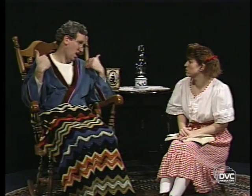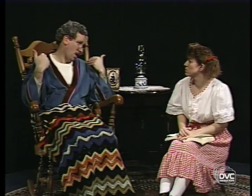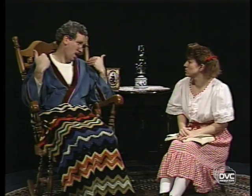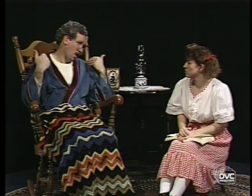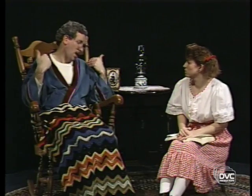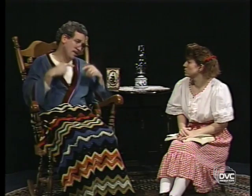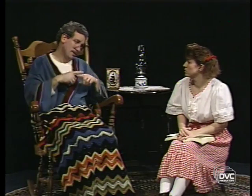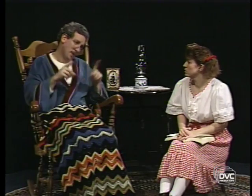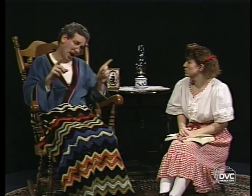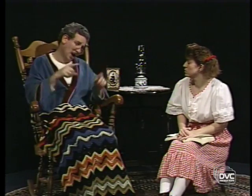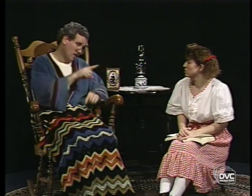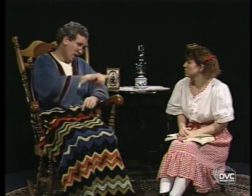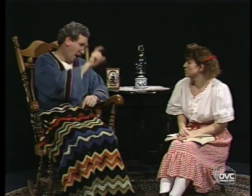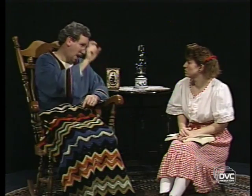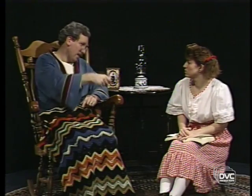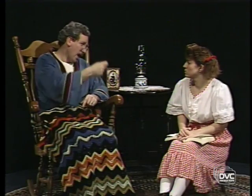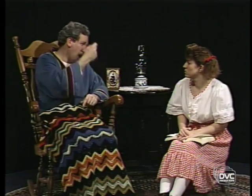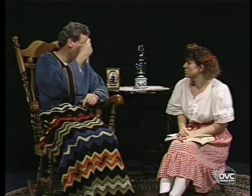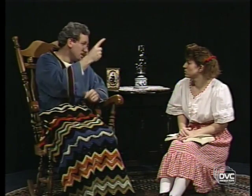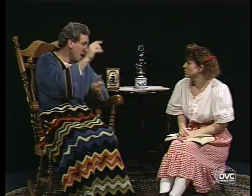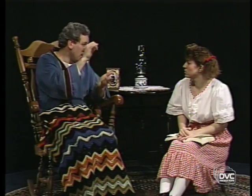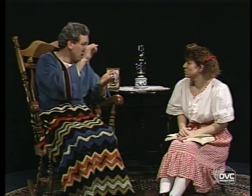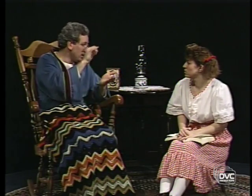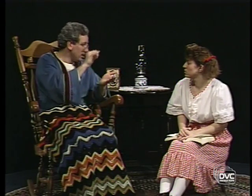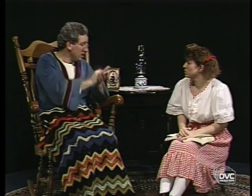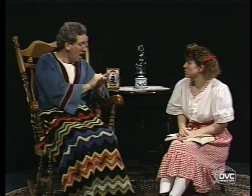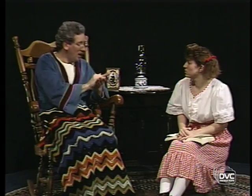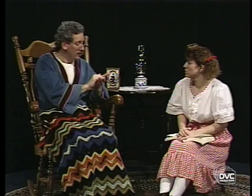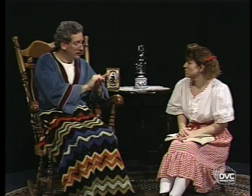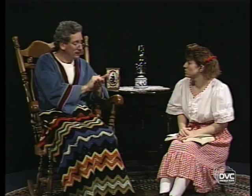you're young but you have to understand